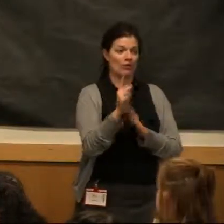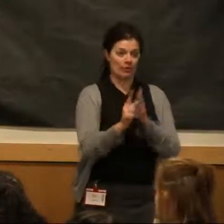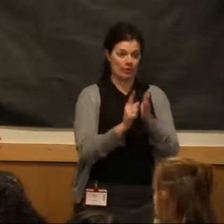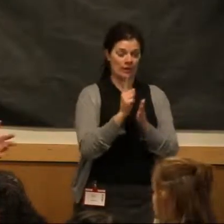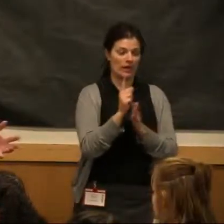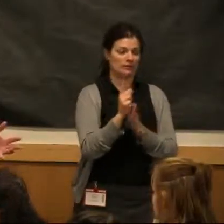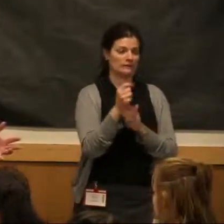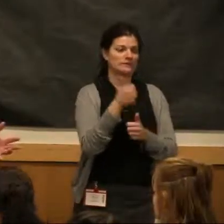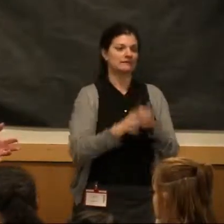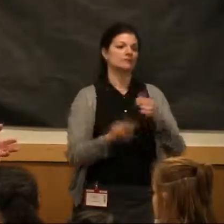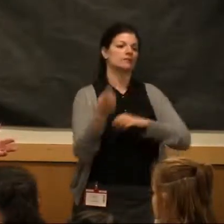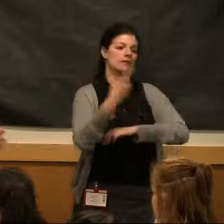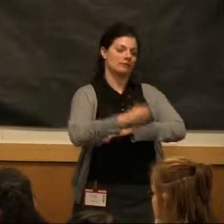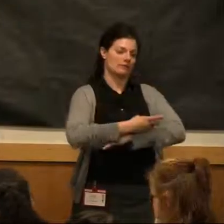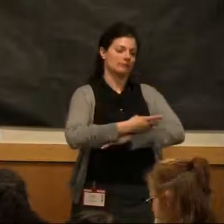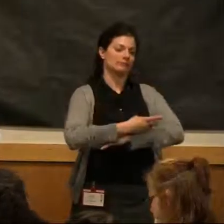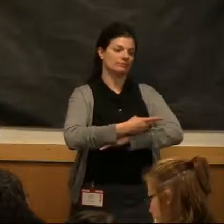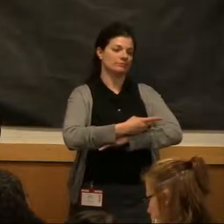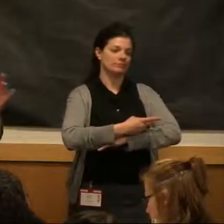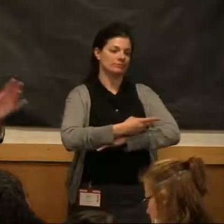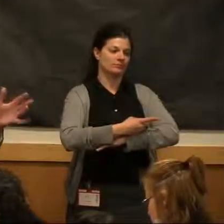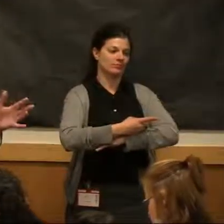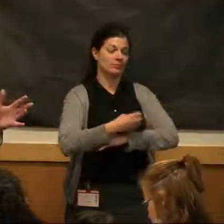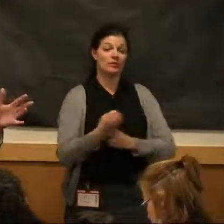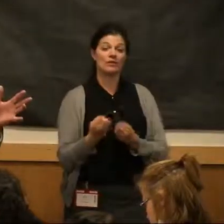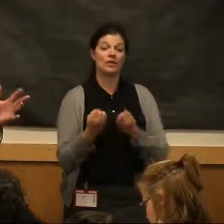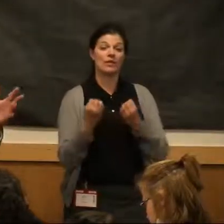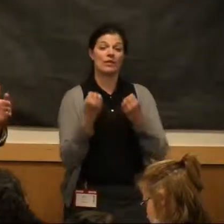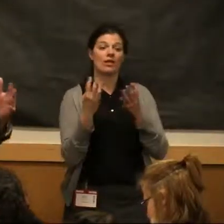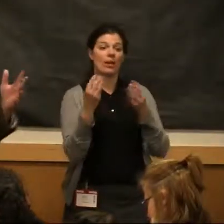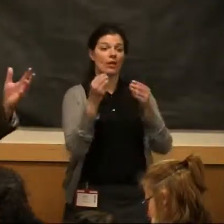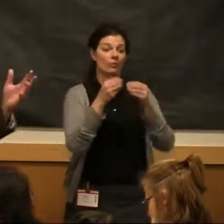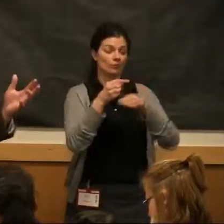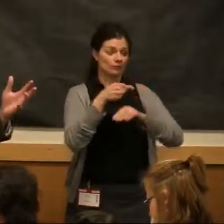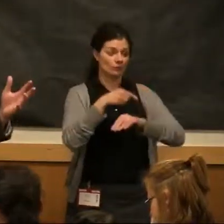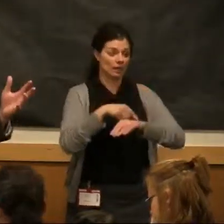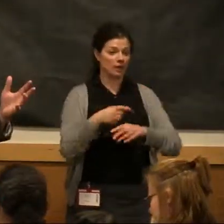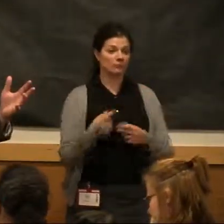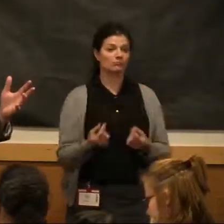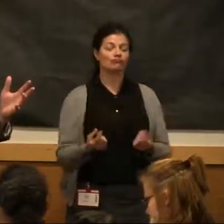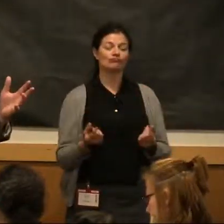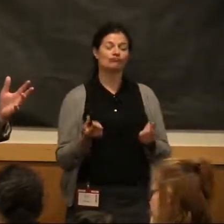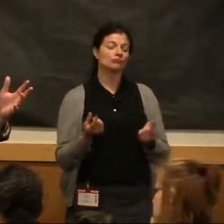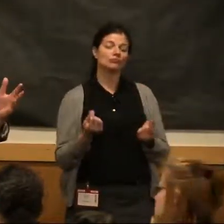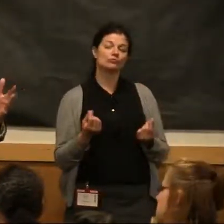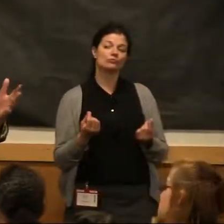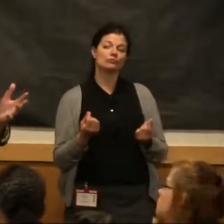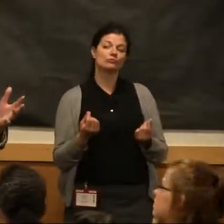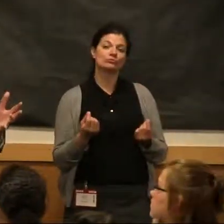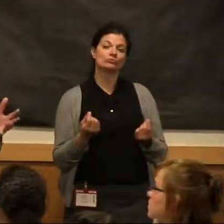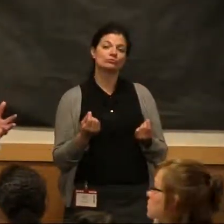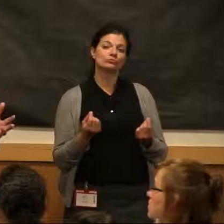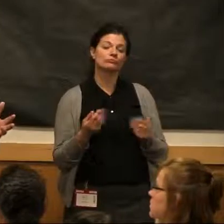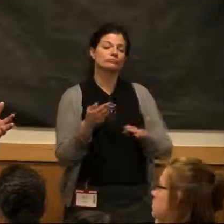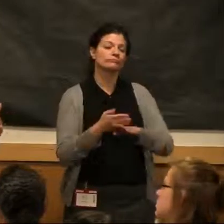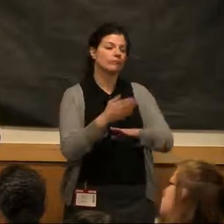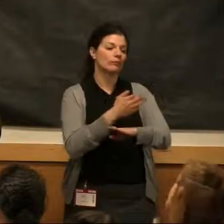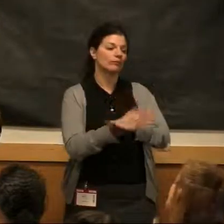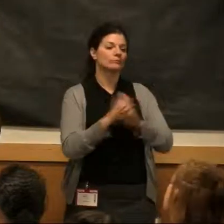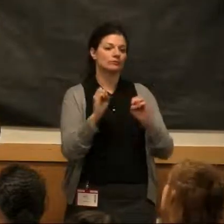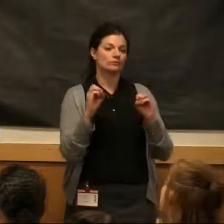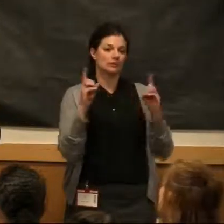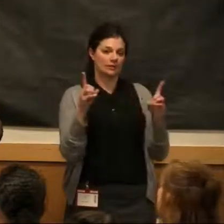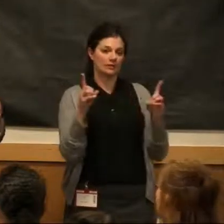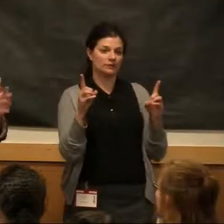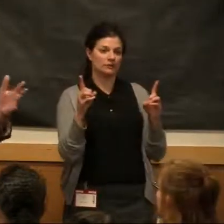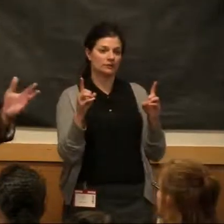hours a day. So there's a lot more time to enhance your education